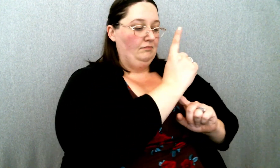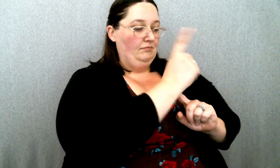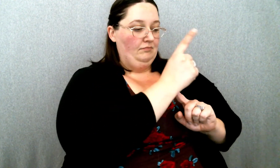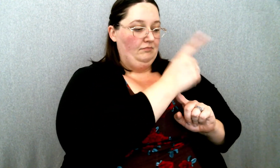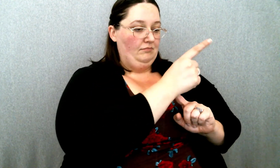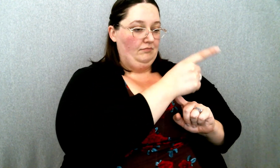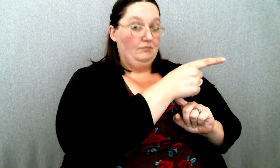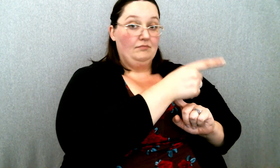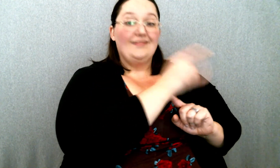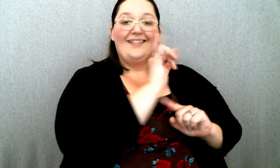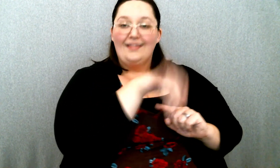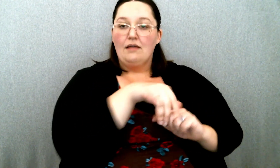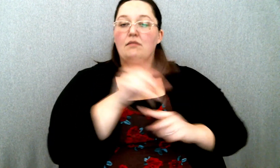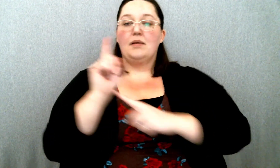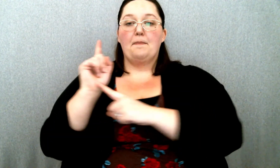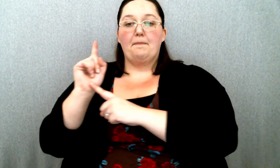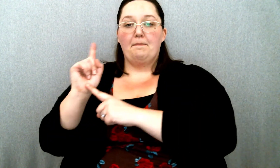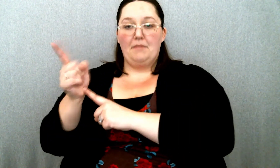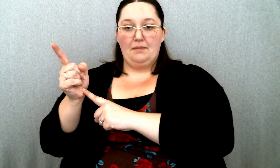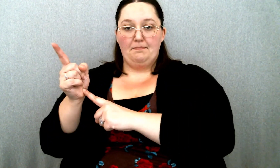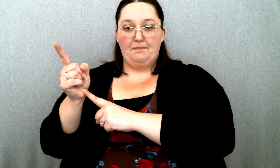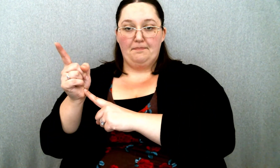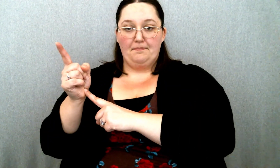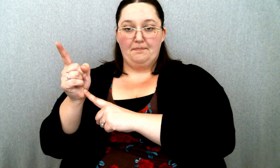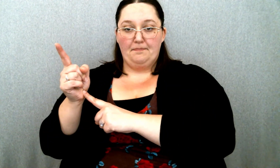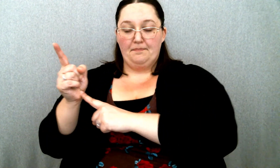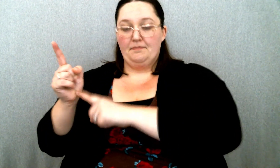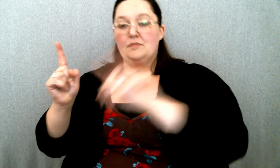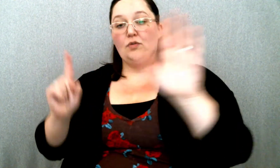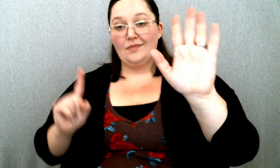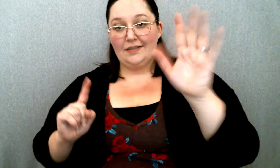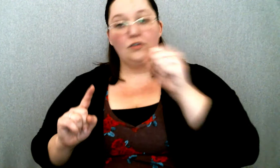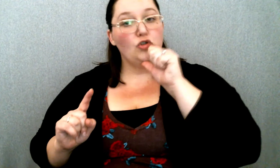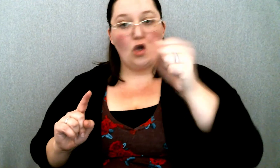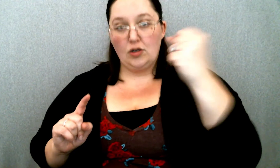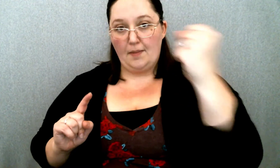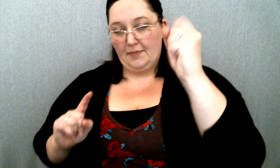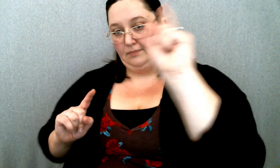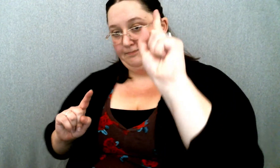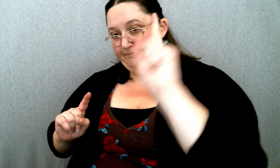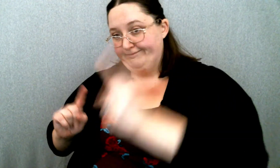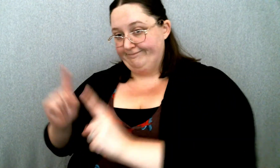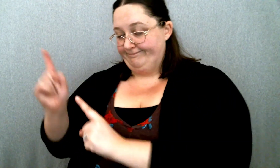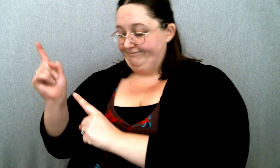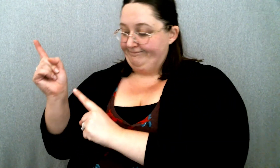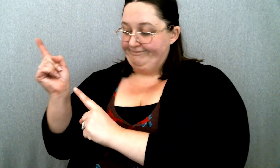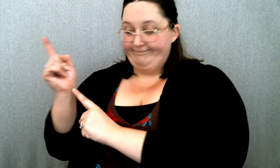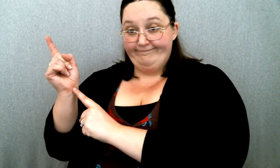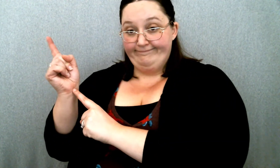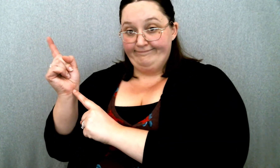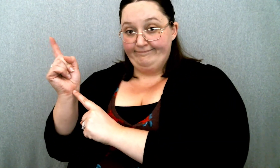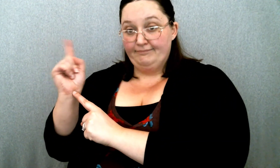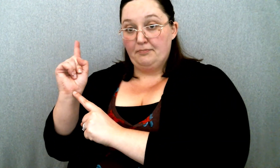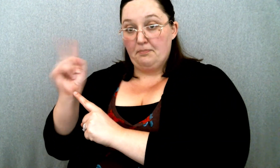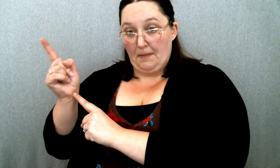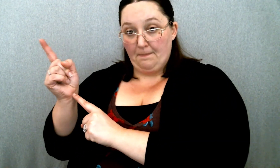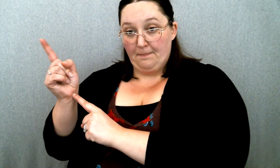is of the hour. So that's where our sign comes from, minute. Your non-dominant is going to be an index, fingertip